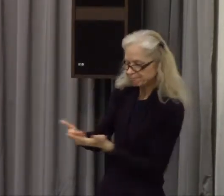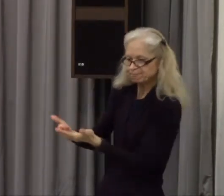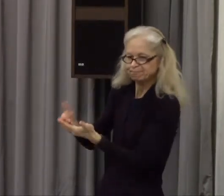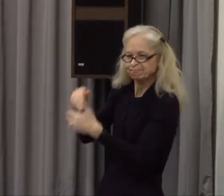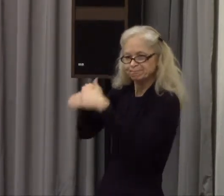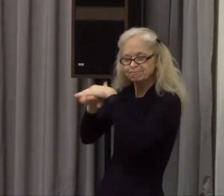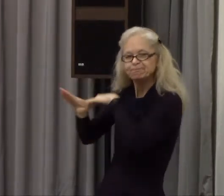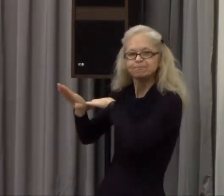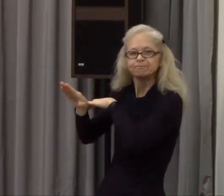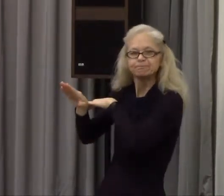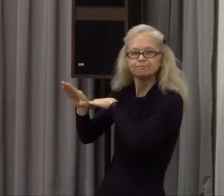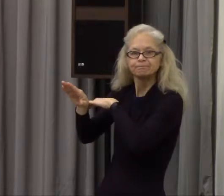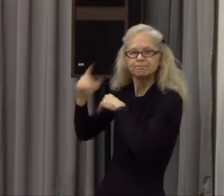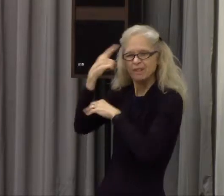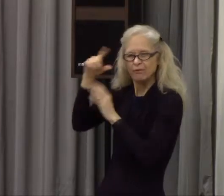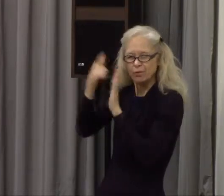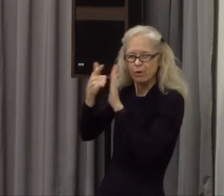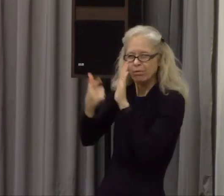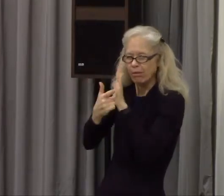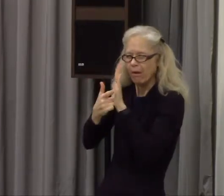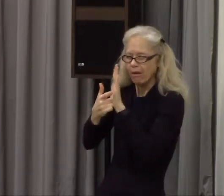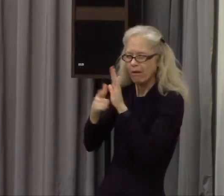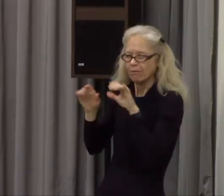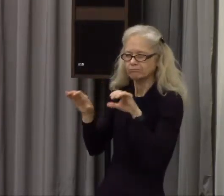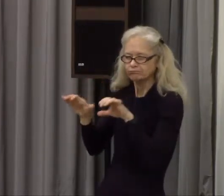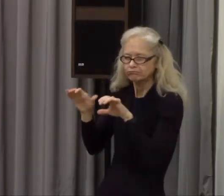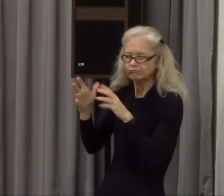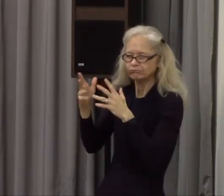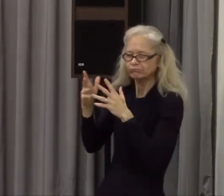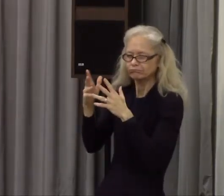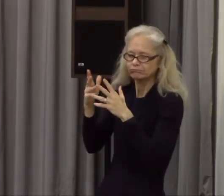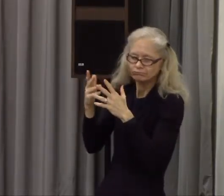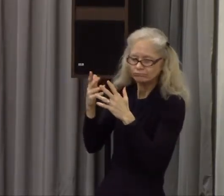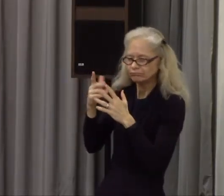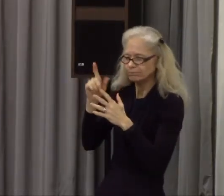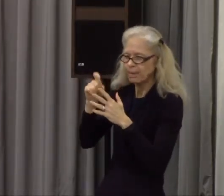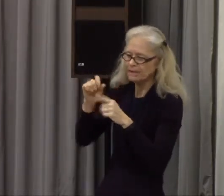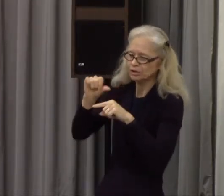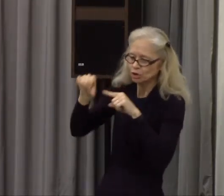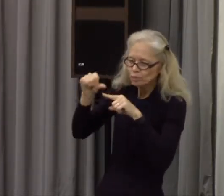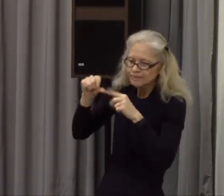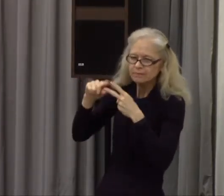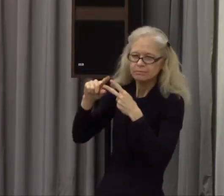about this Christ child who's been born. Verse 25